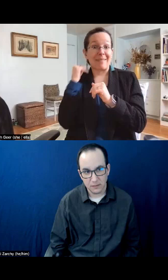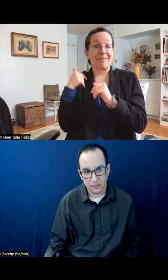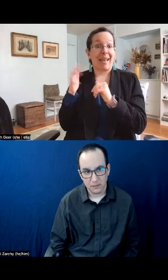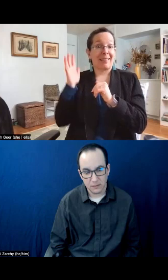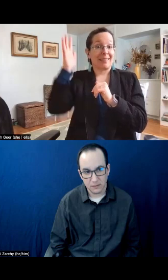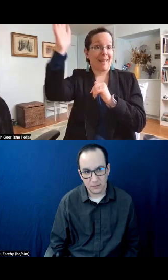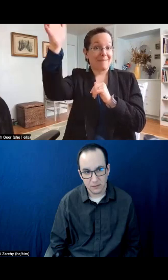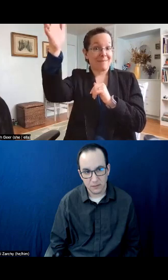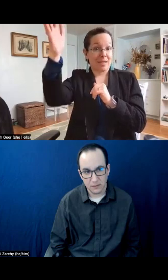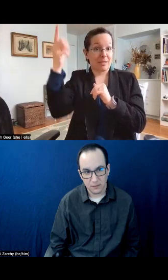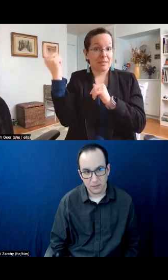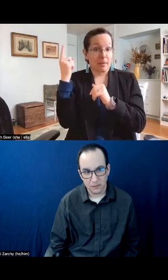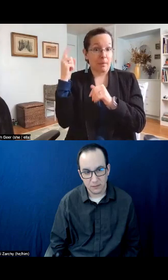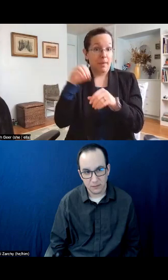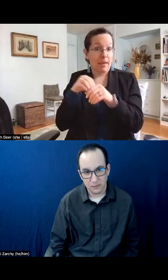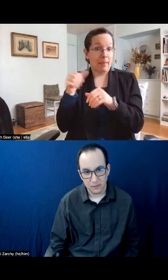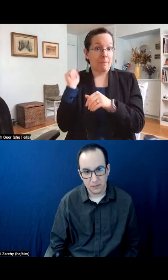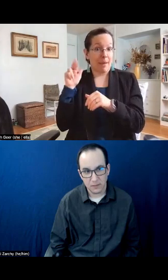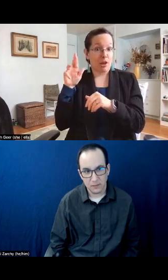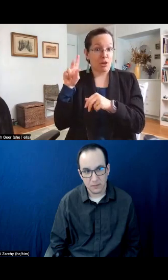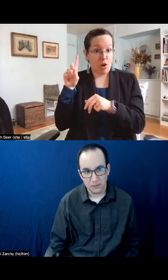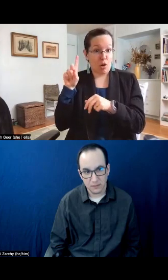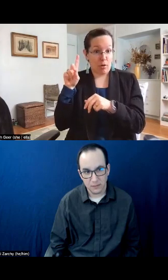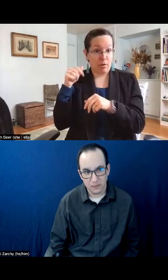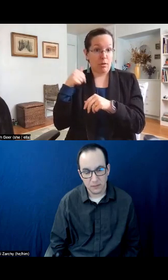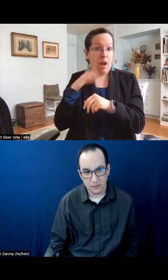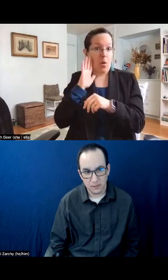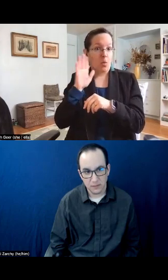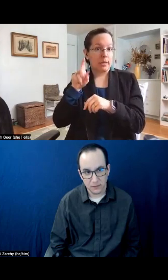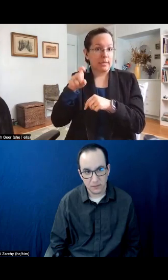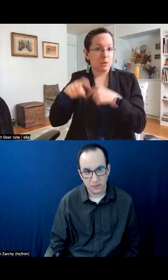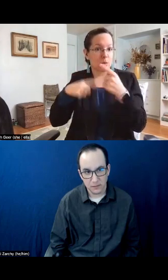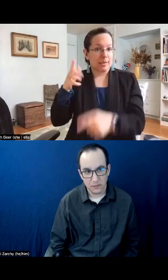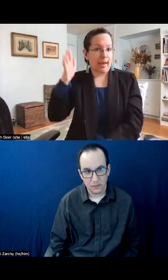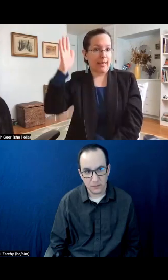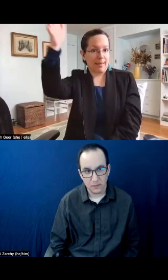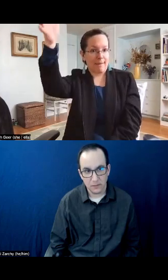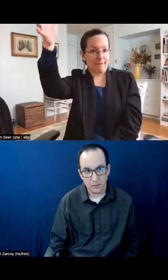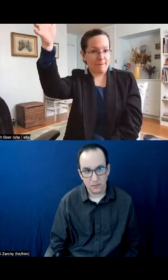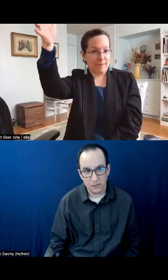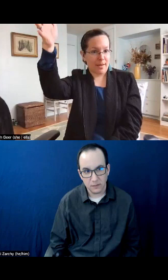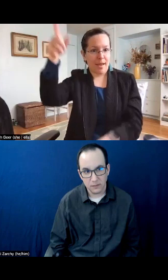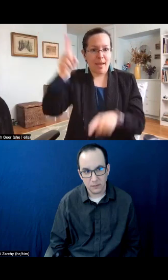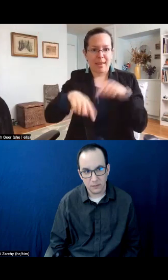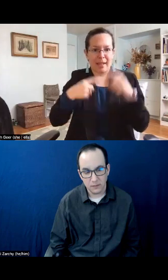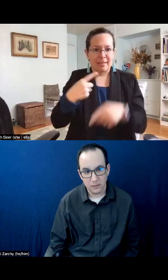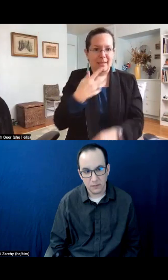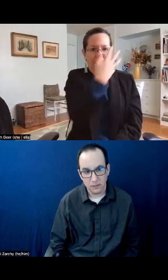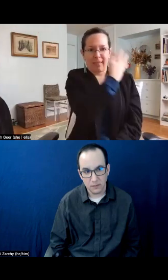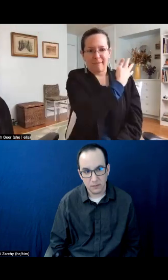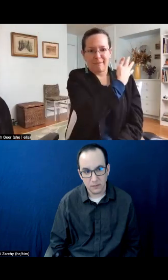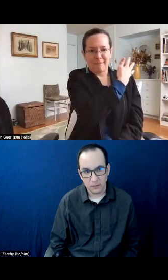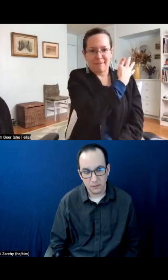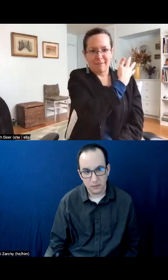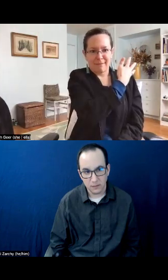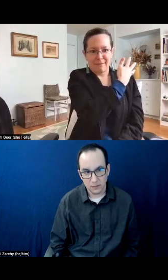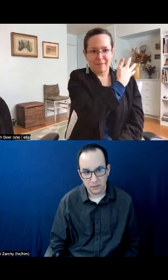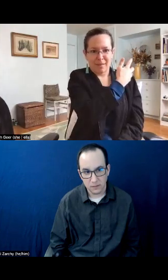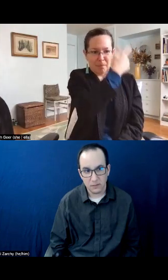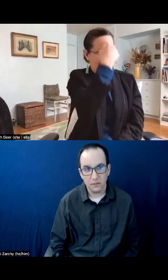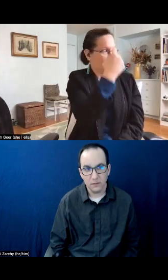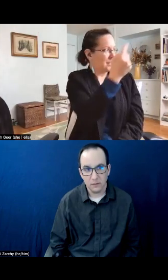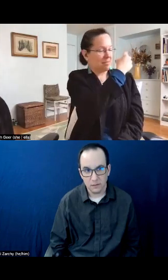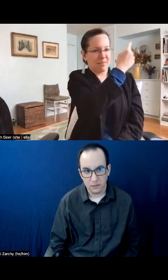the backyard of my parents' home or where it may be in my narrative, I do need to